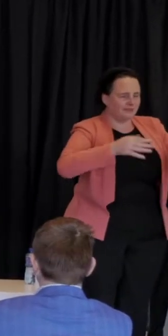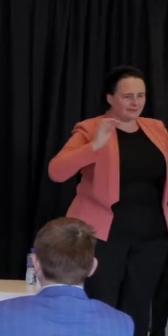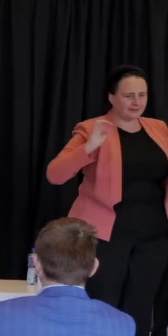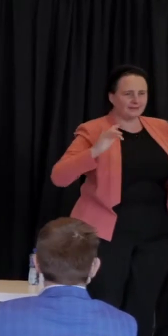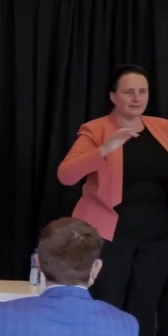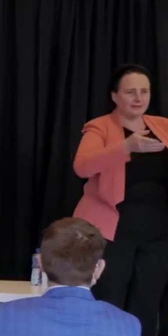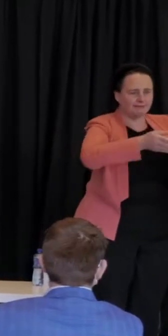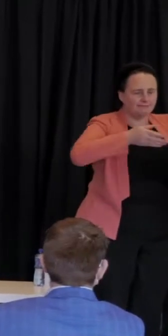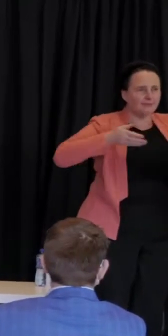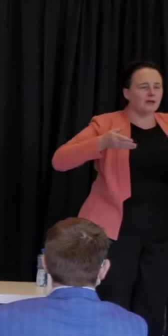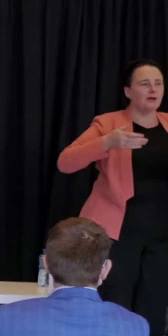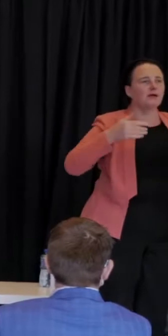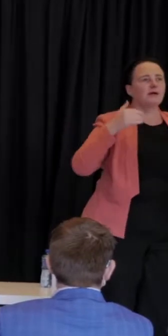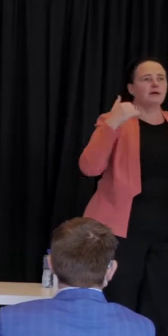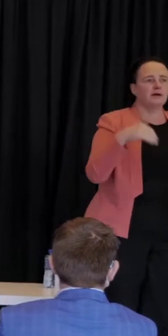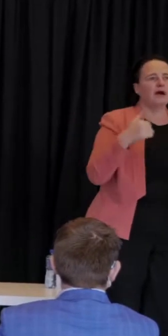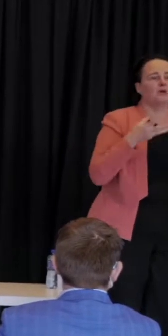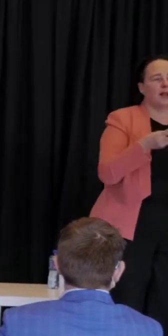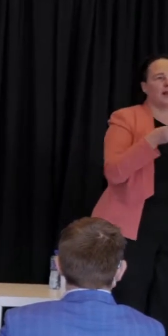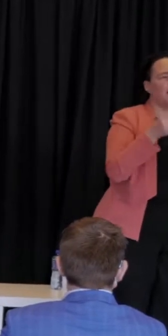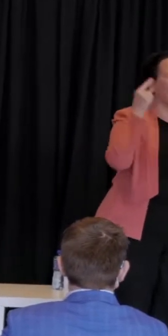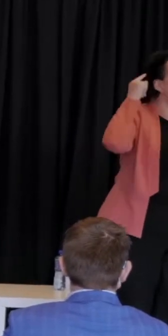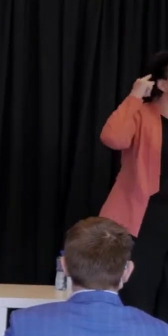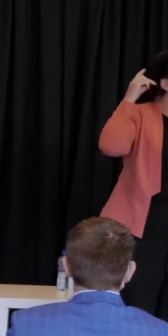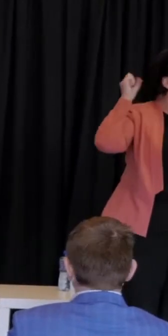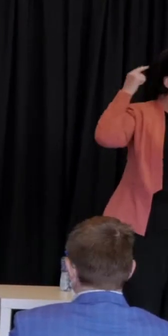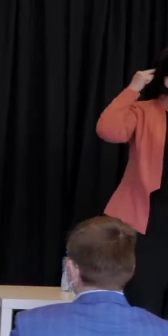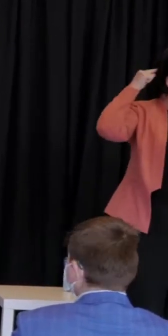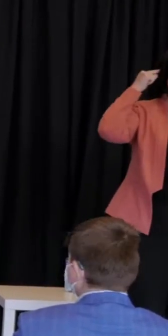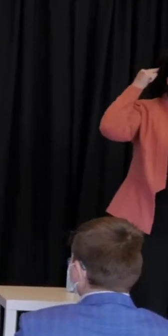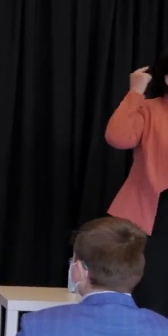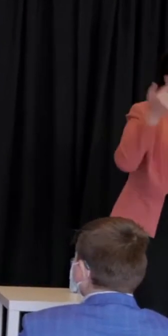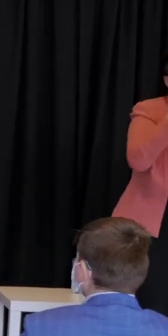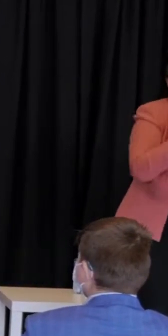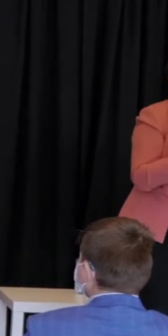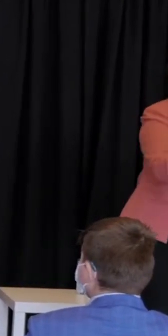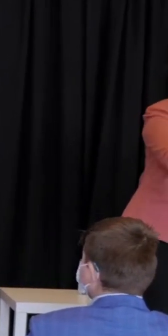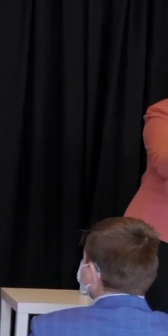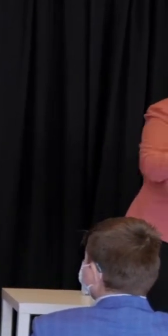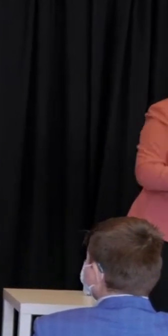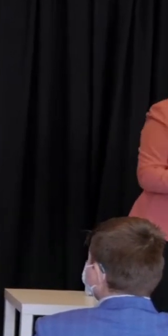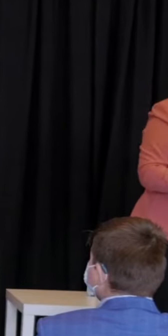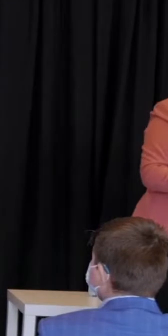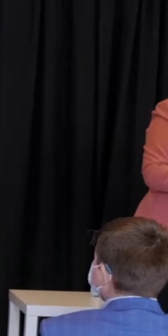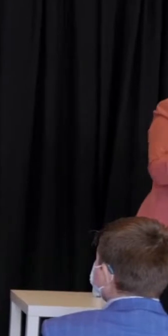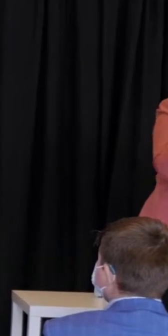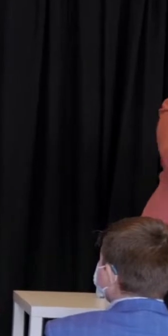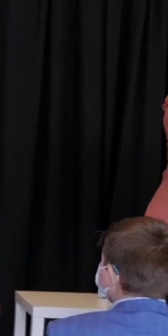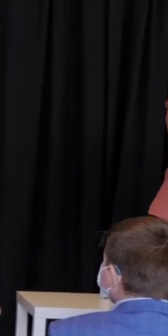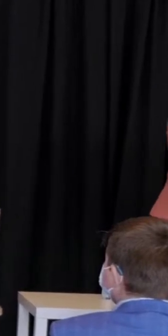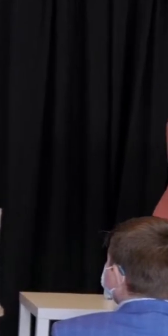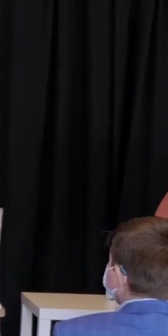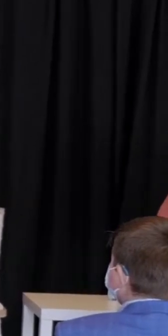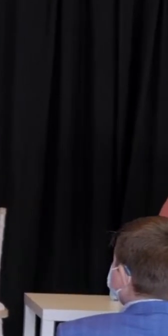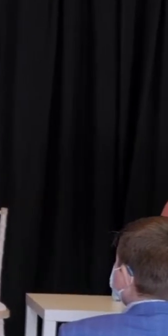it is something I'll cherish for a long time. But the experience of the lockdown was different for everybody, and